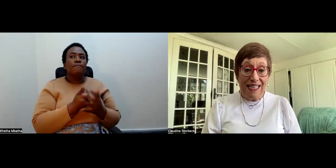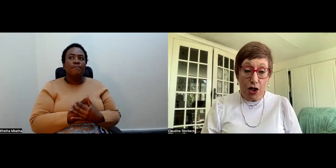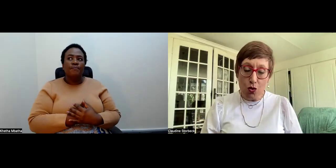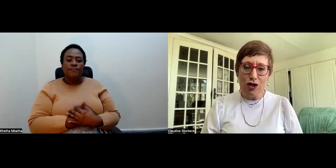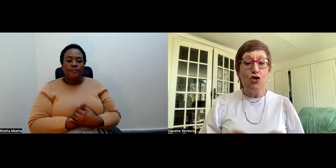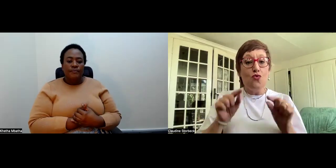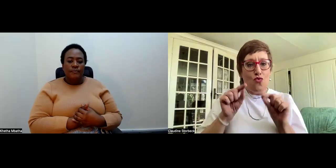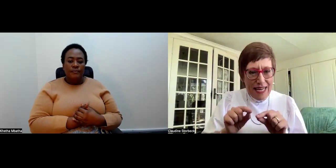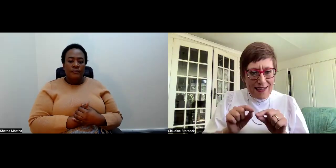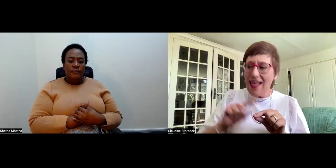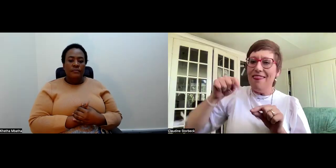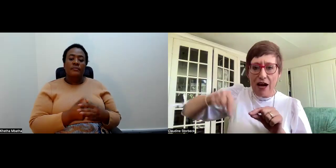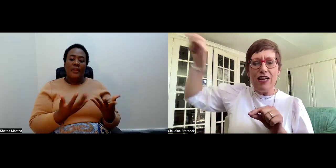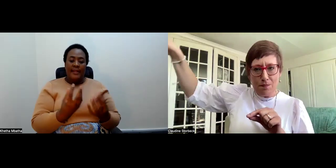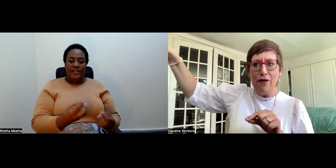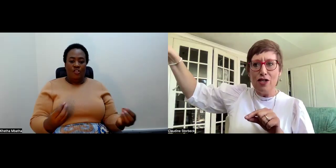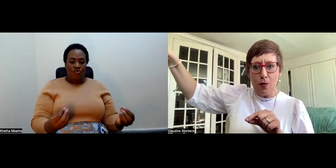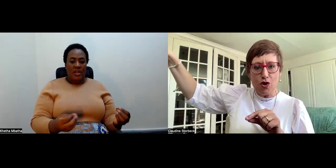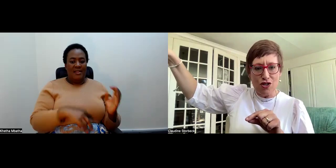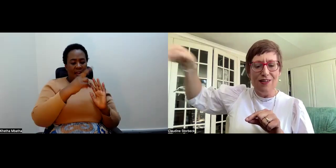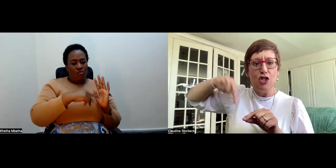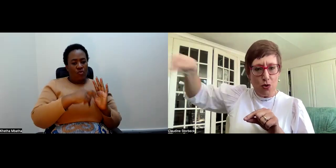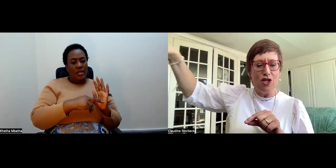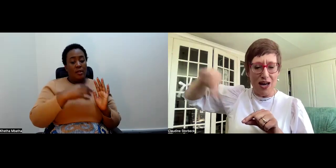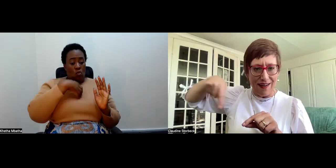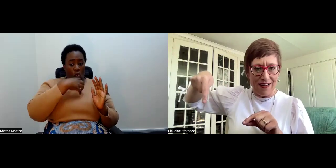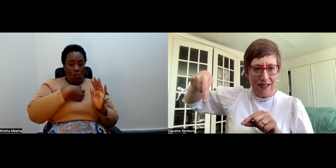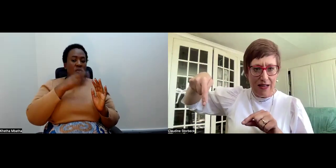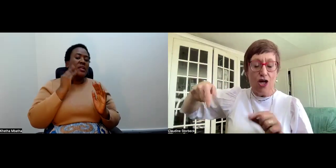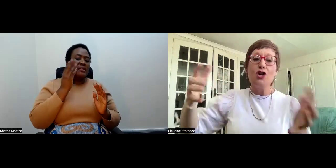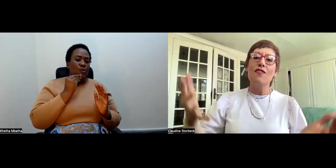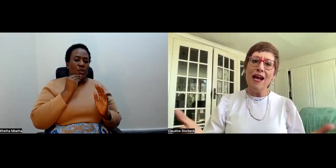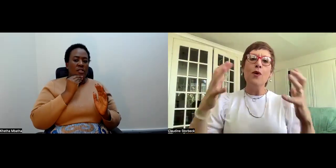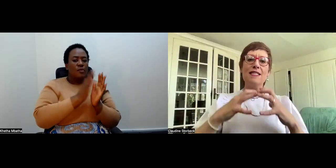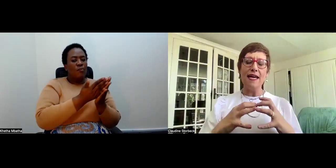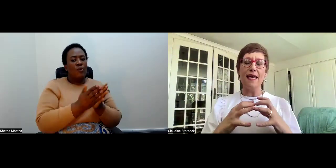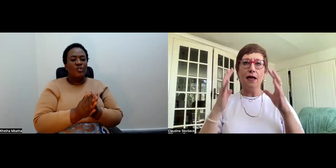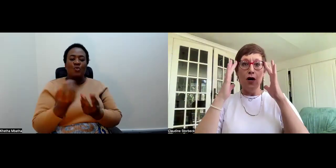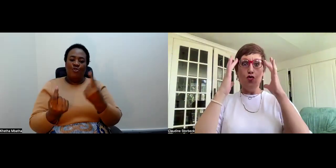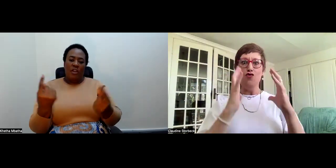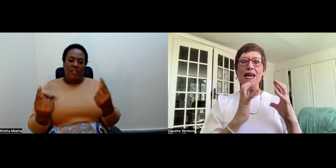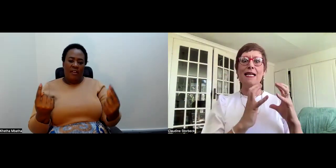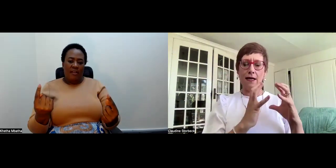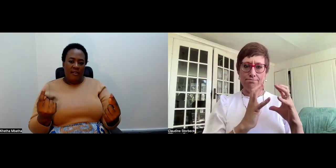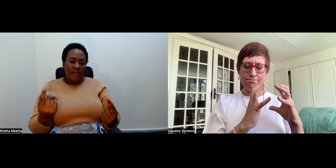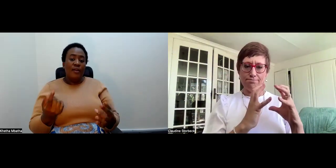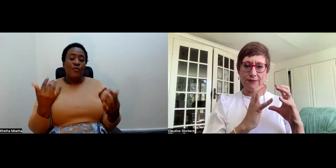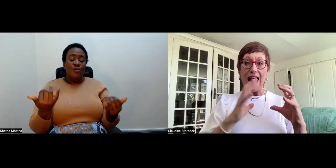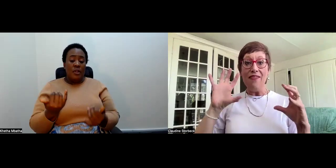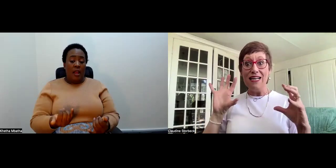We can then get children to read their experience books to each other. So then we're taking